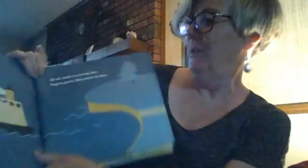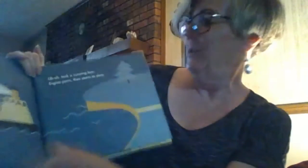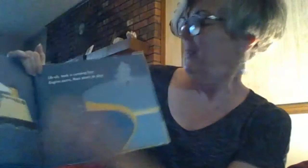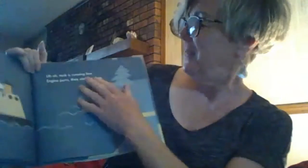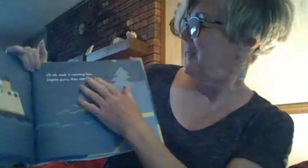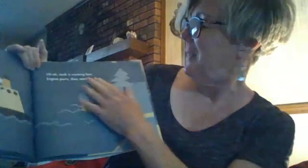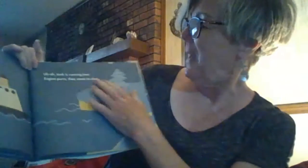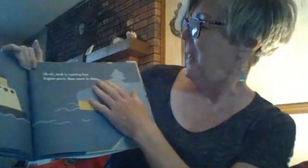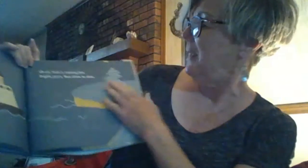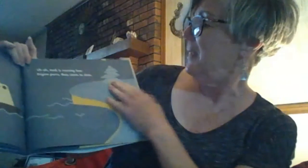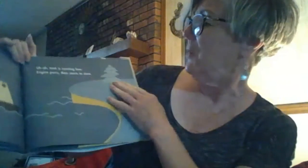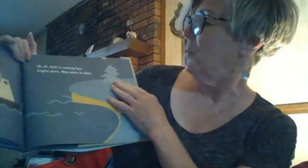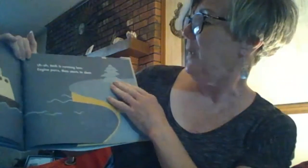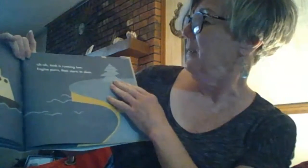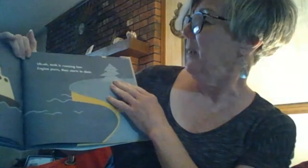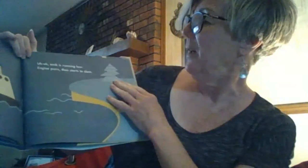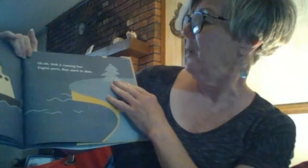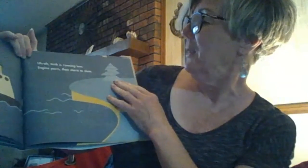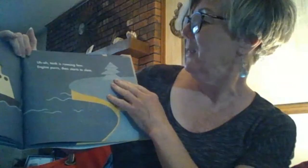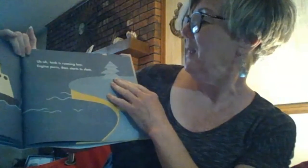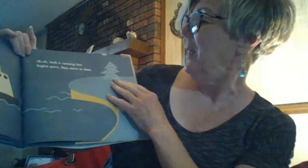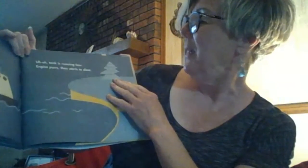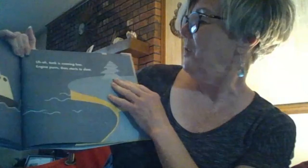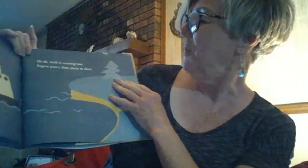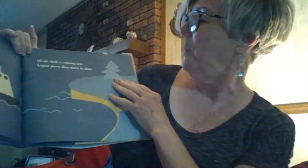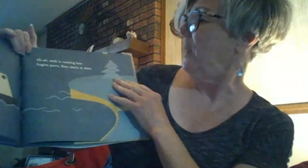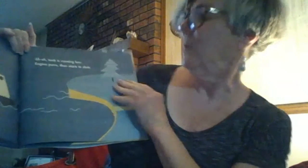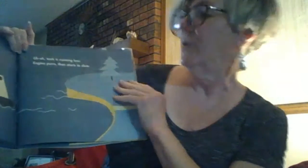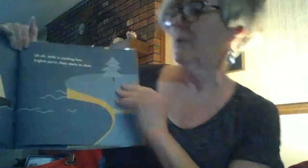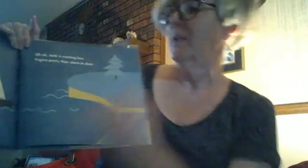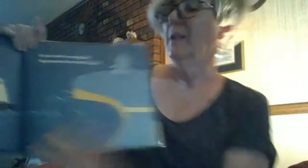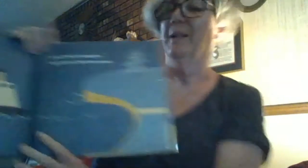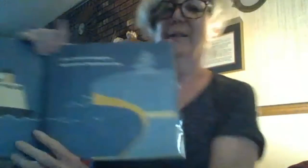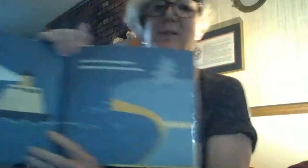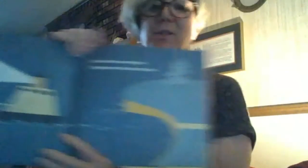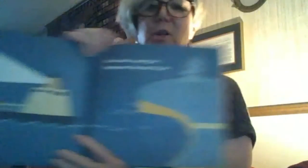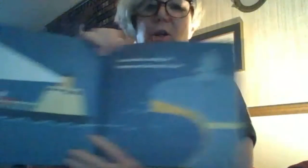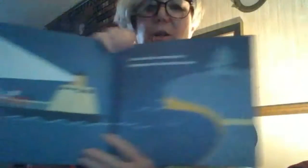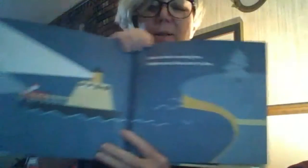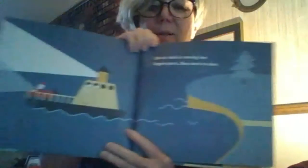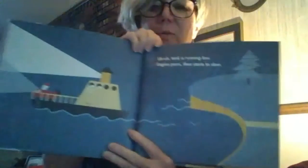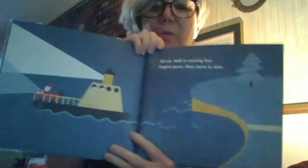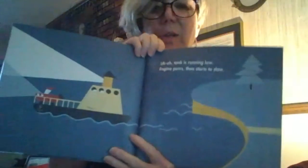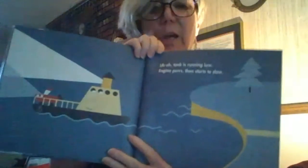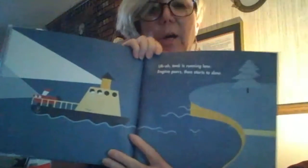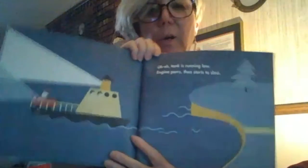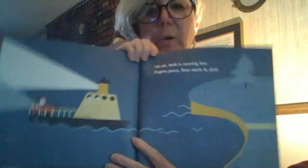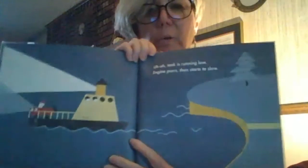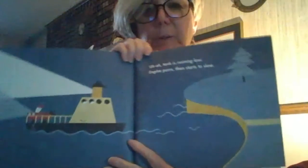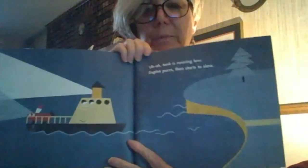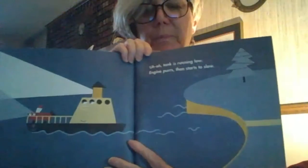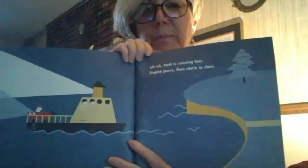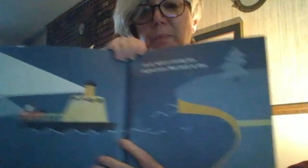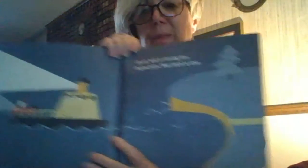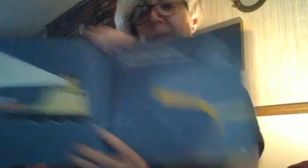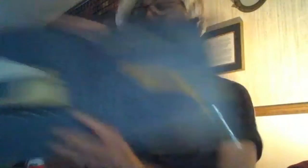Uh-oh, tank is running low. Engine purrs and starts to slow.